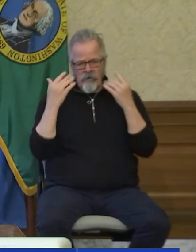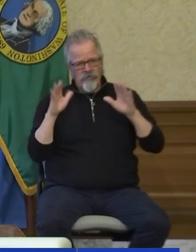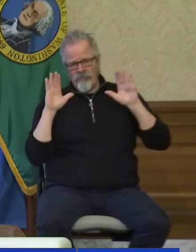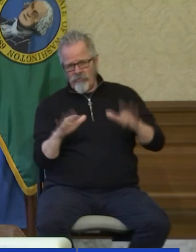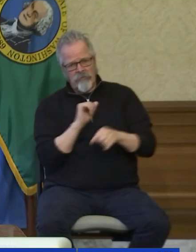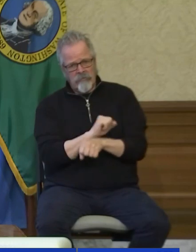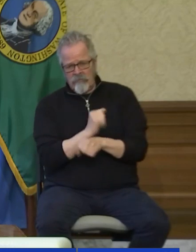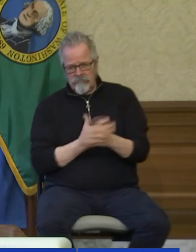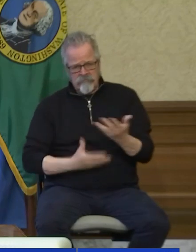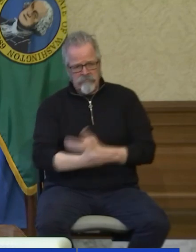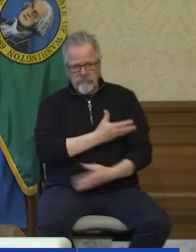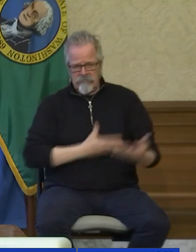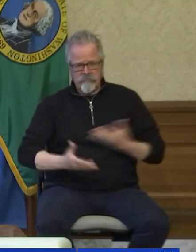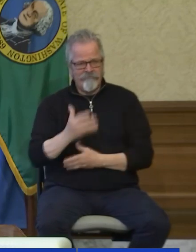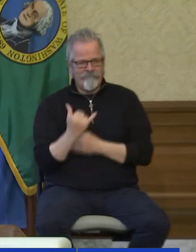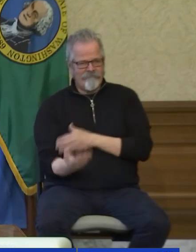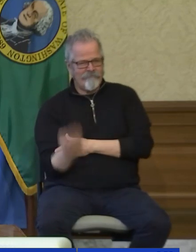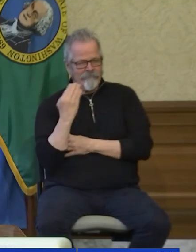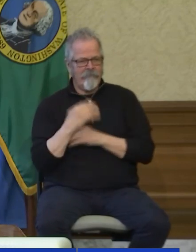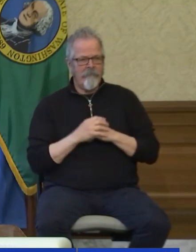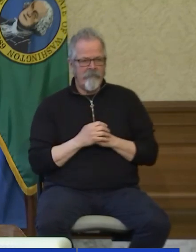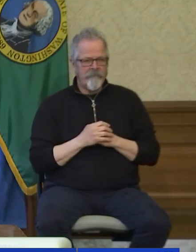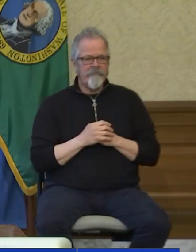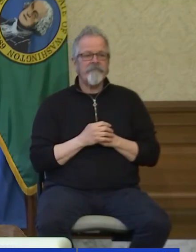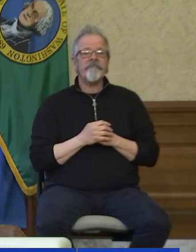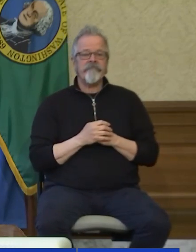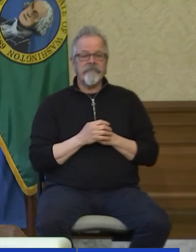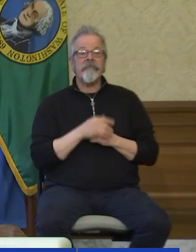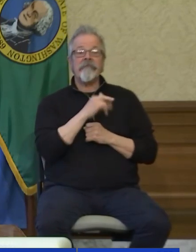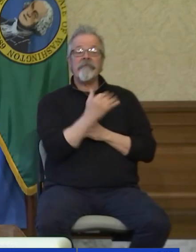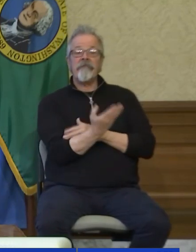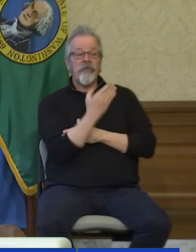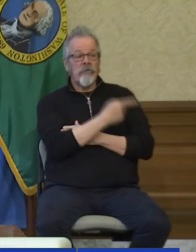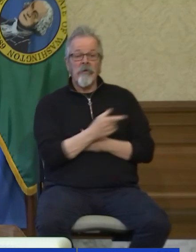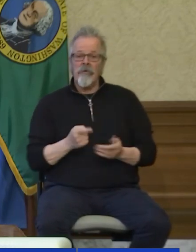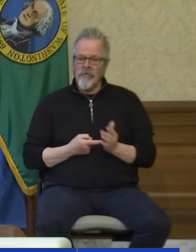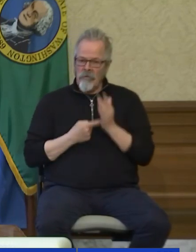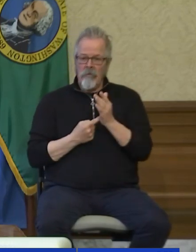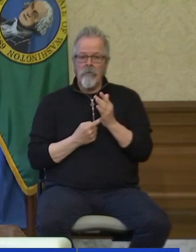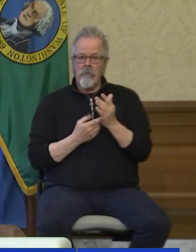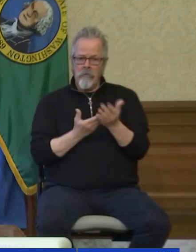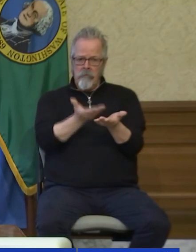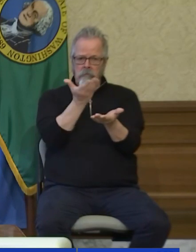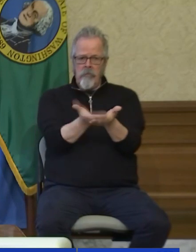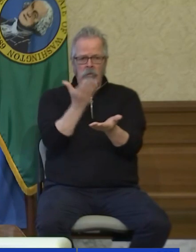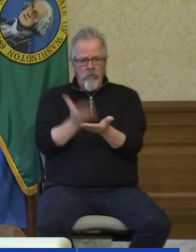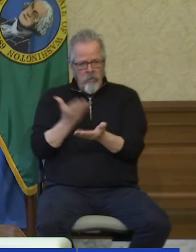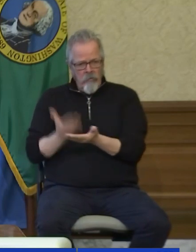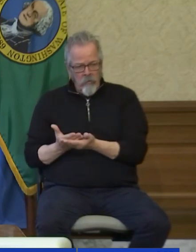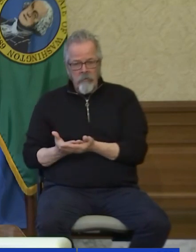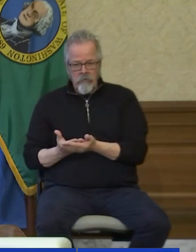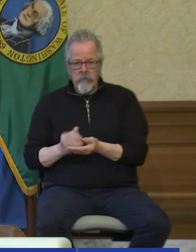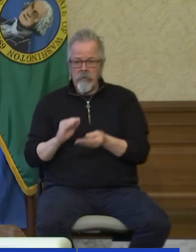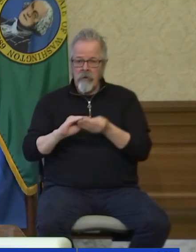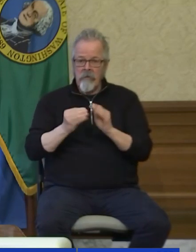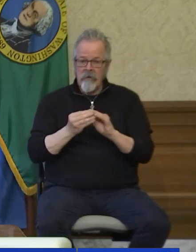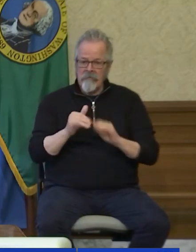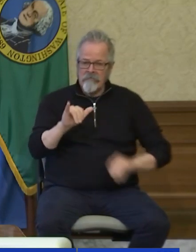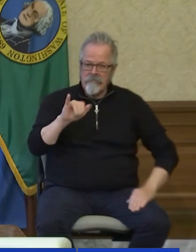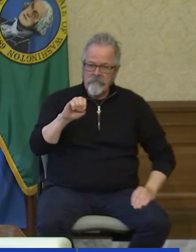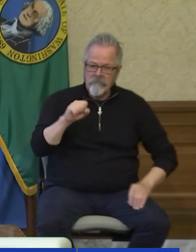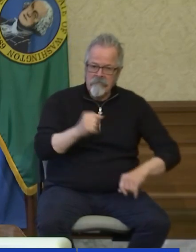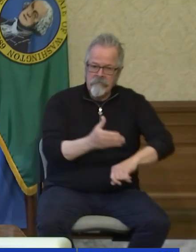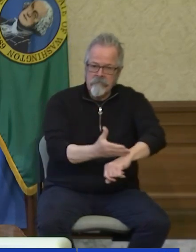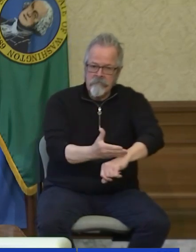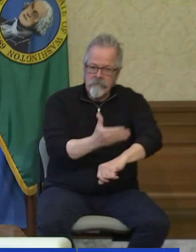COVID-19. Transmission rates in central Puget Sound are down. What we're doing is working. Social